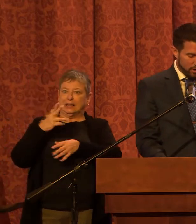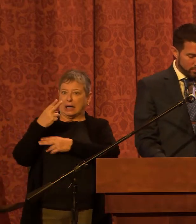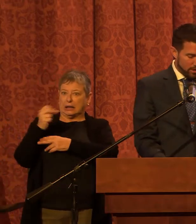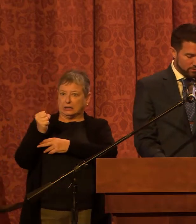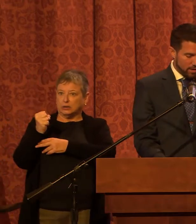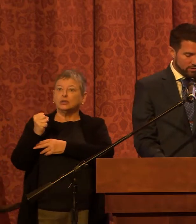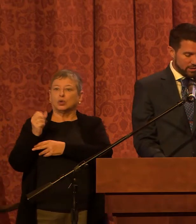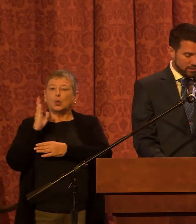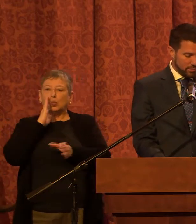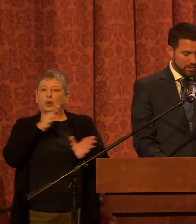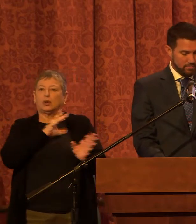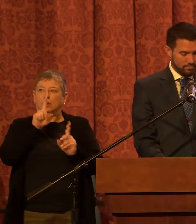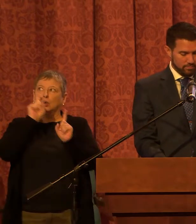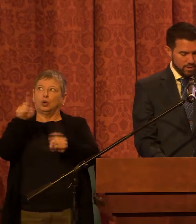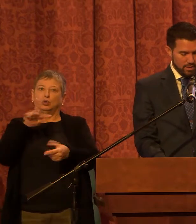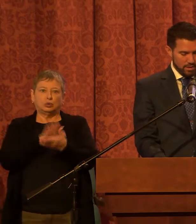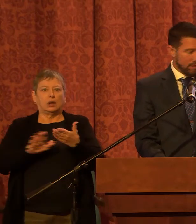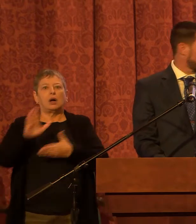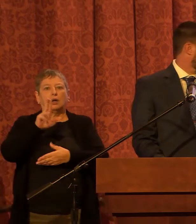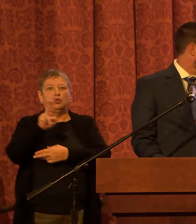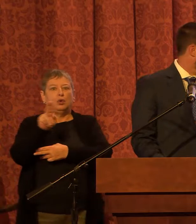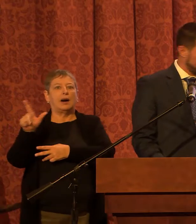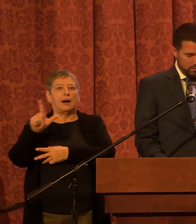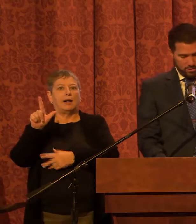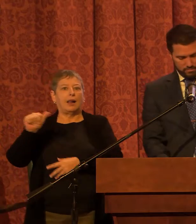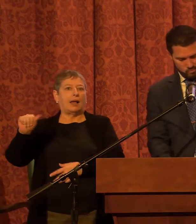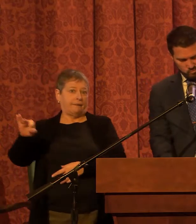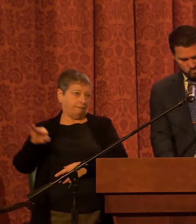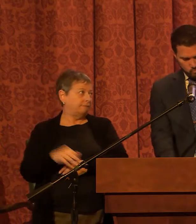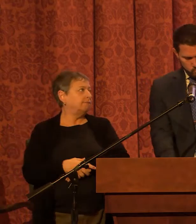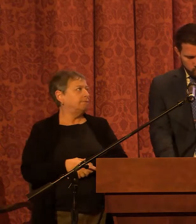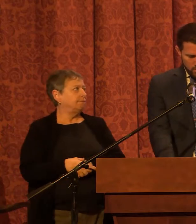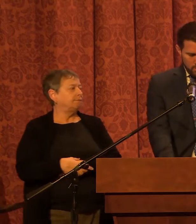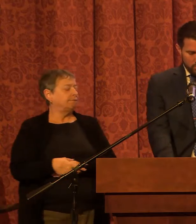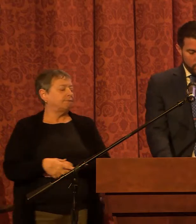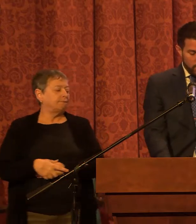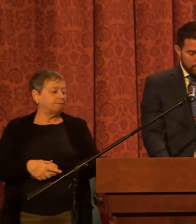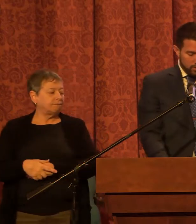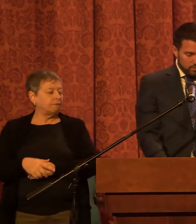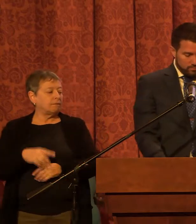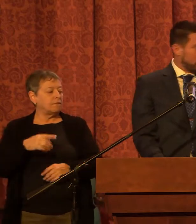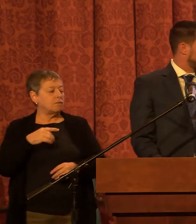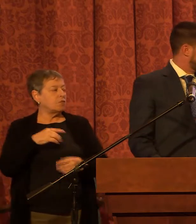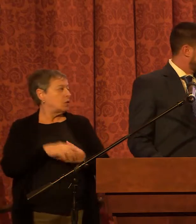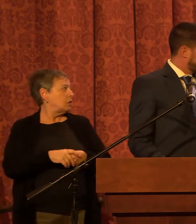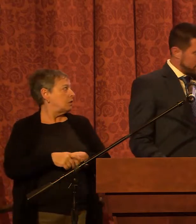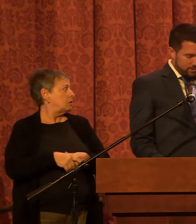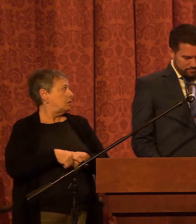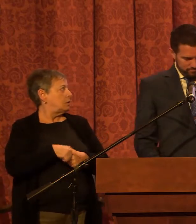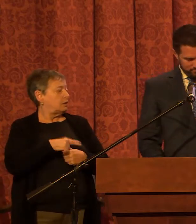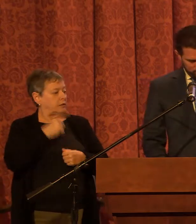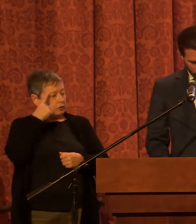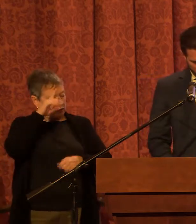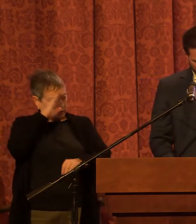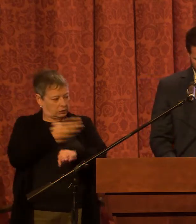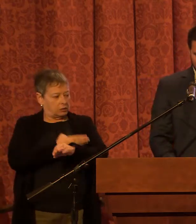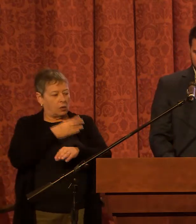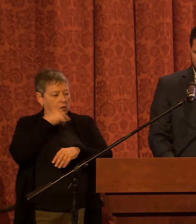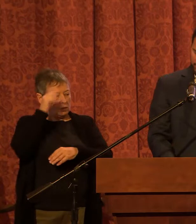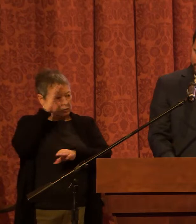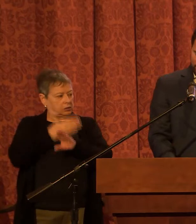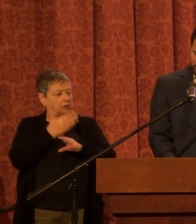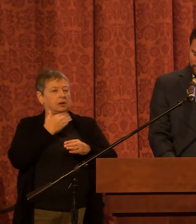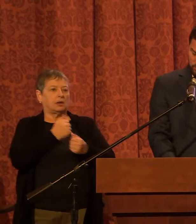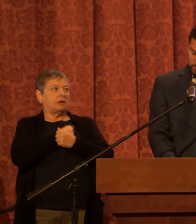Thank you for helping out every chance you get and having a kind and patient heart. We're proud of you and love you very much.